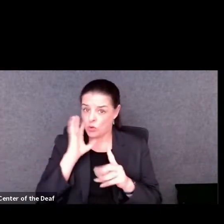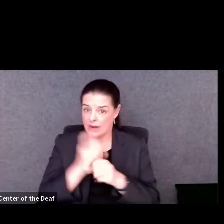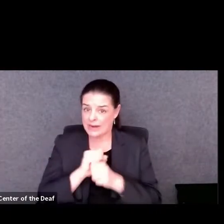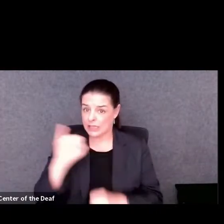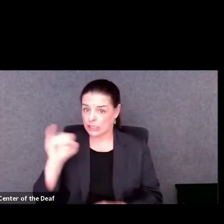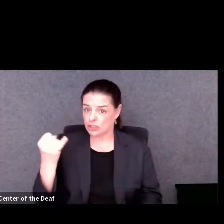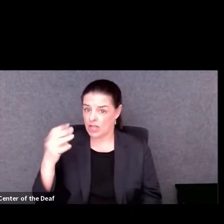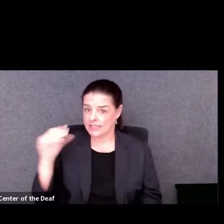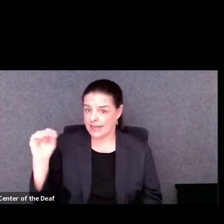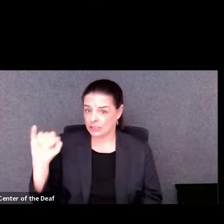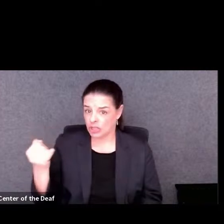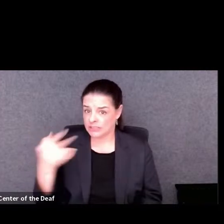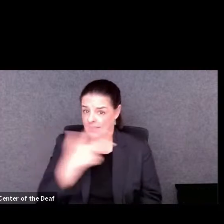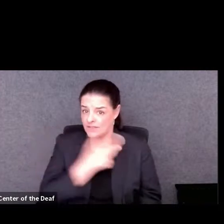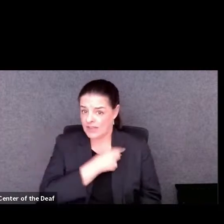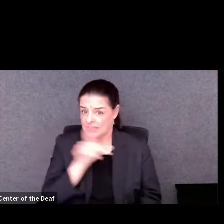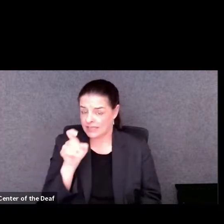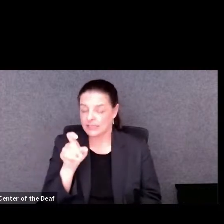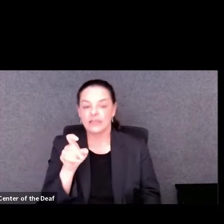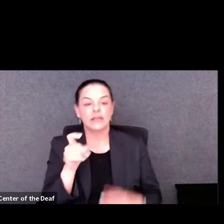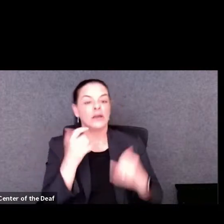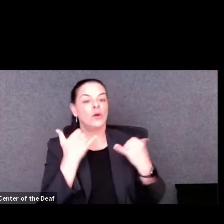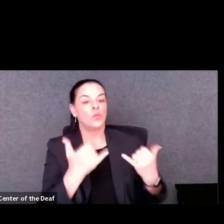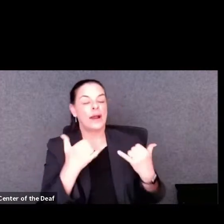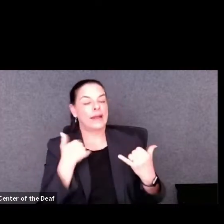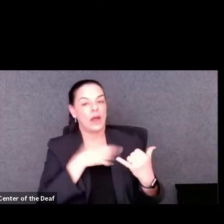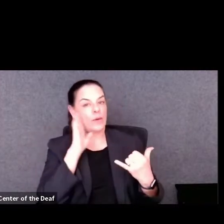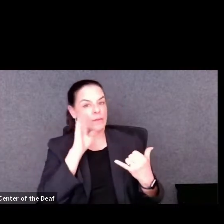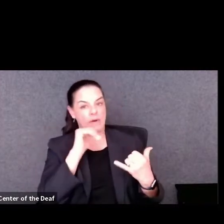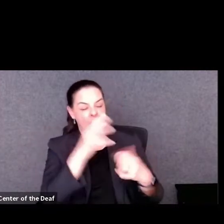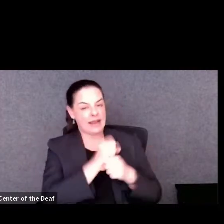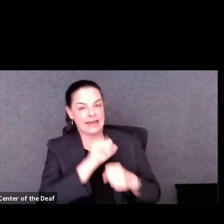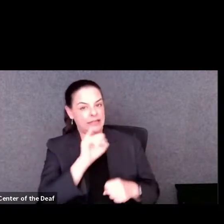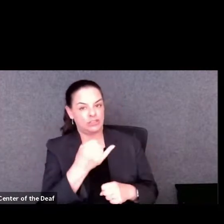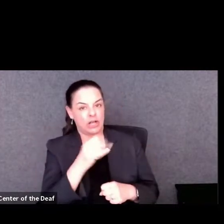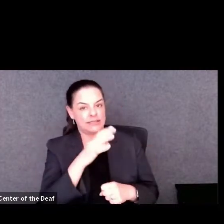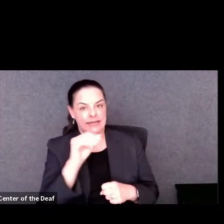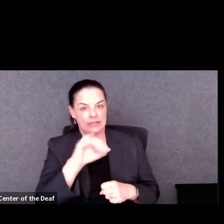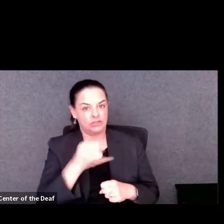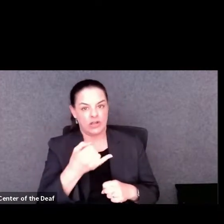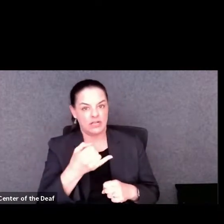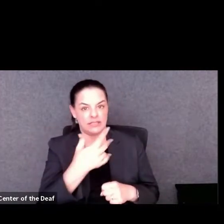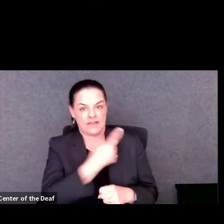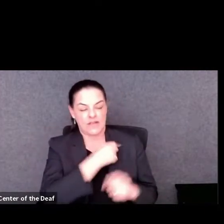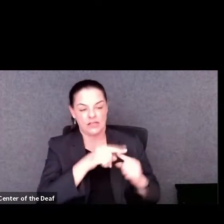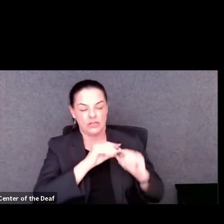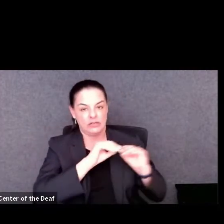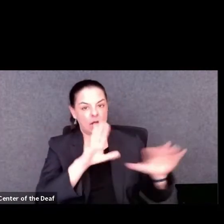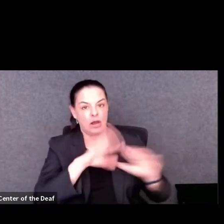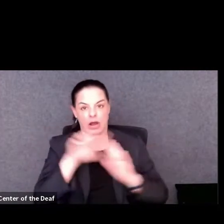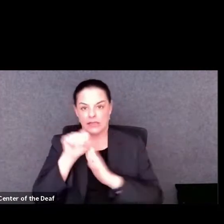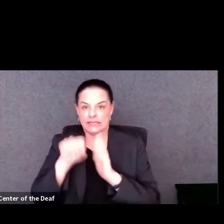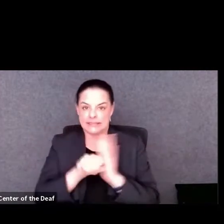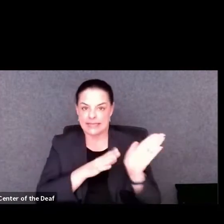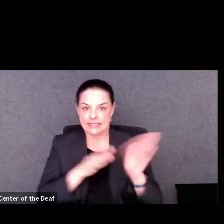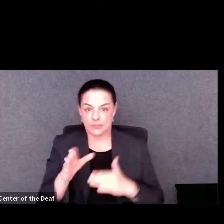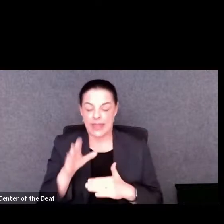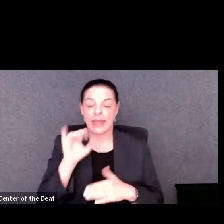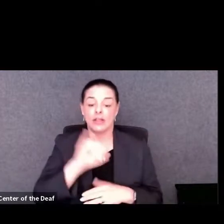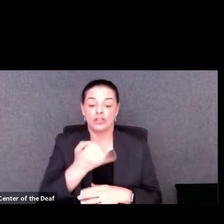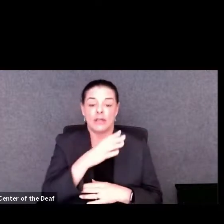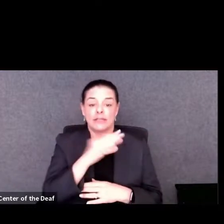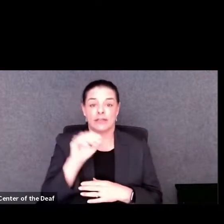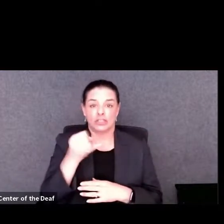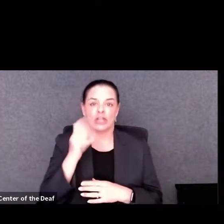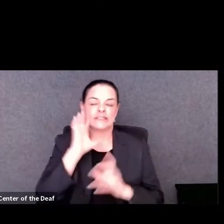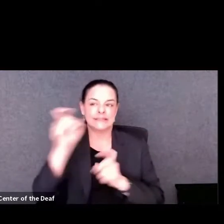in time, we will not be getting the Johnson & Johnson vaccine to distribute on the state's plan. That is going to different providers, and we will